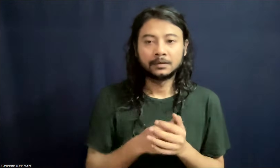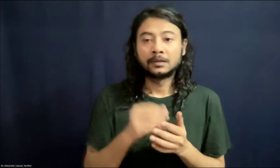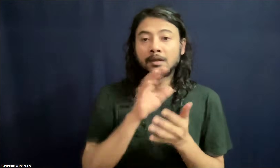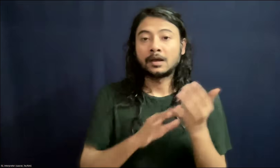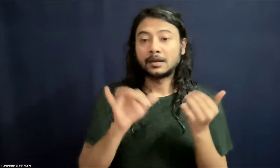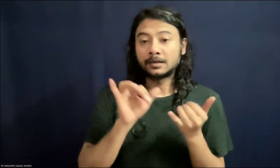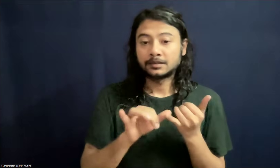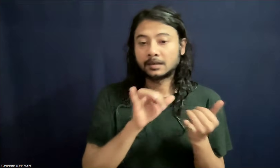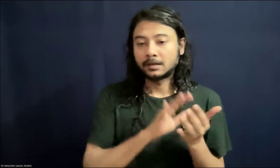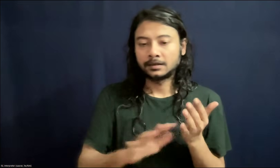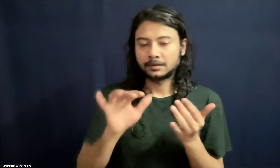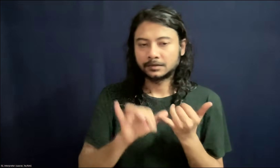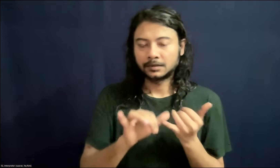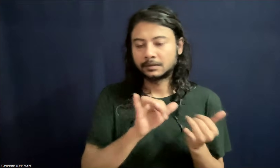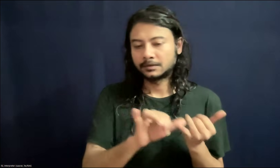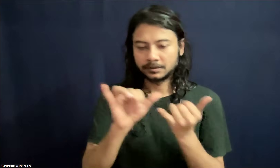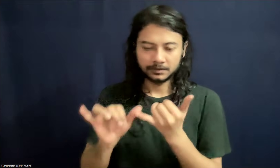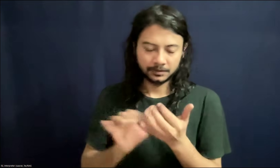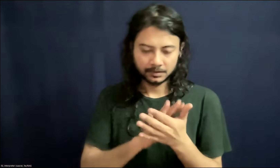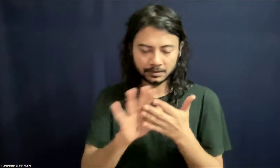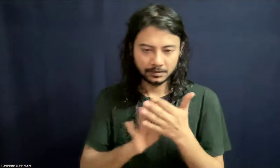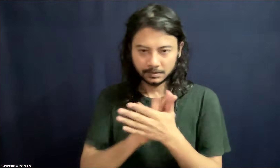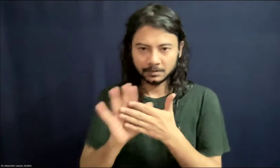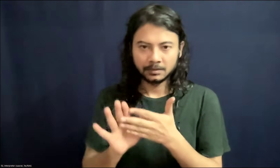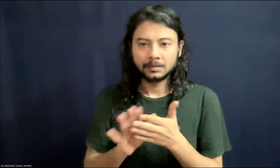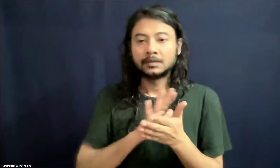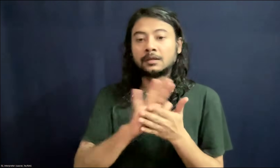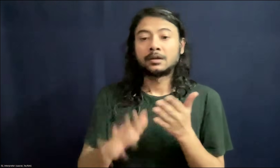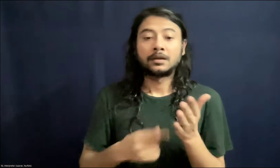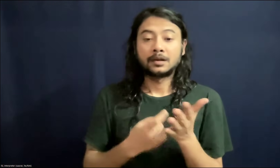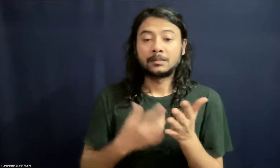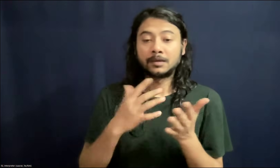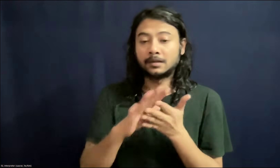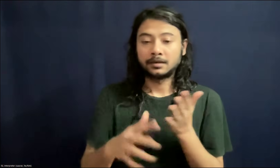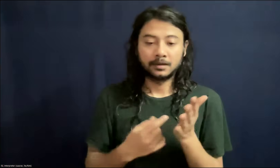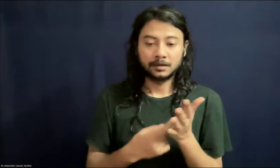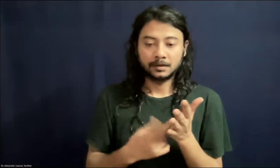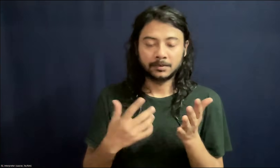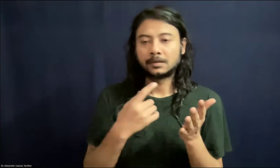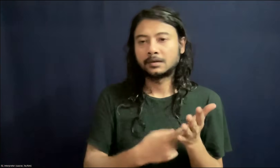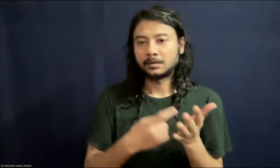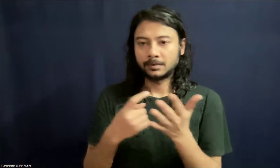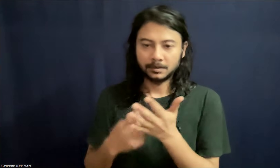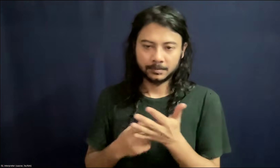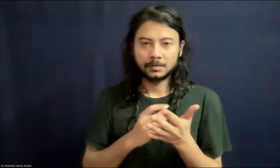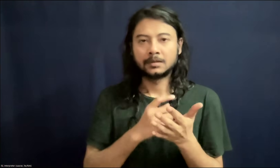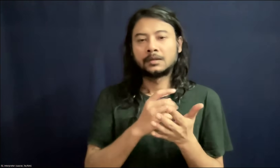Krishna Krishna Krishna Hare Hare Hare Rama Hare Rama.